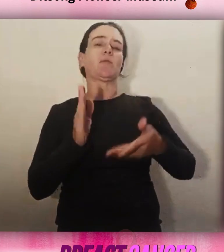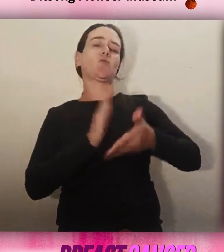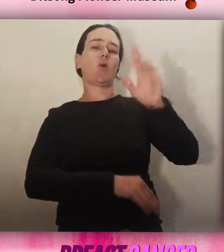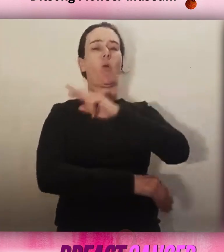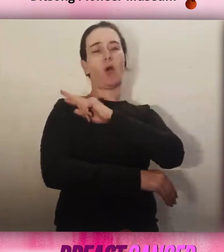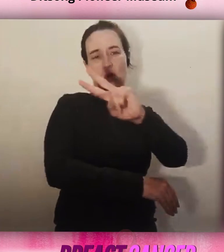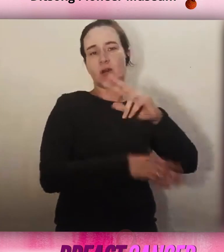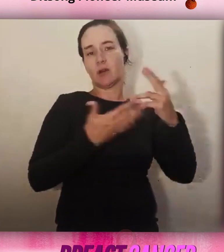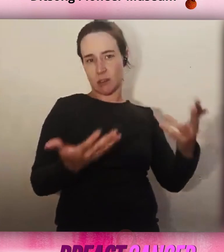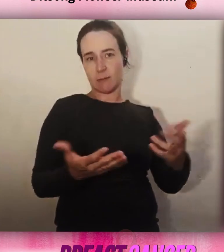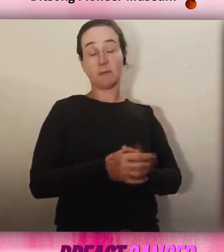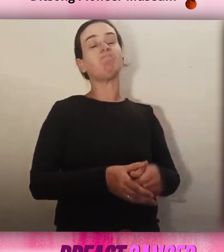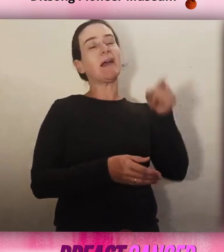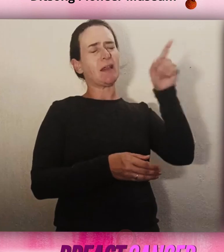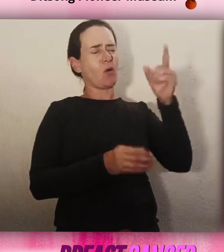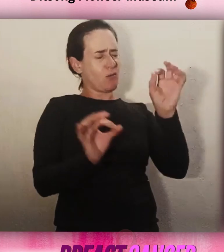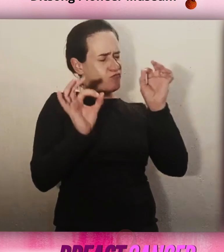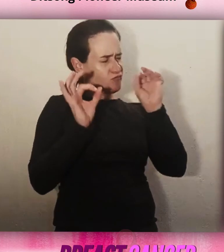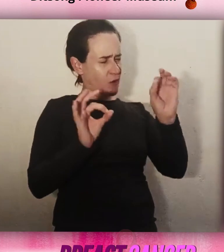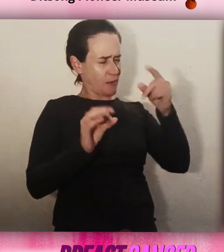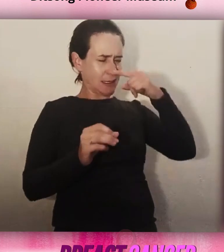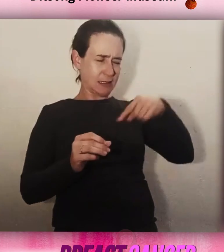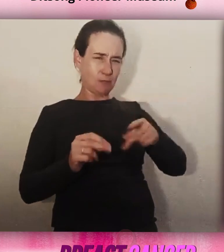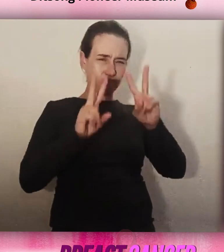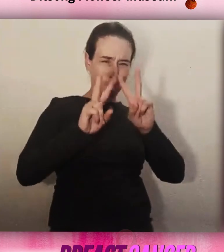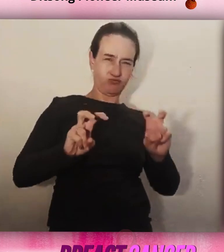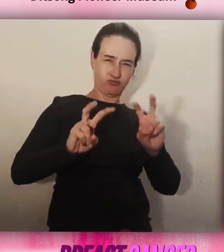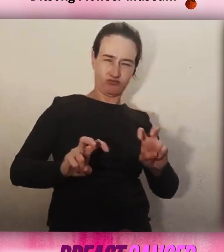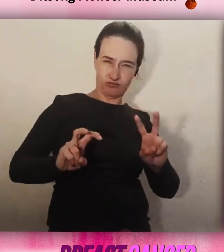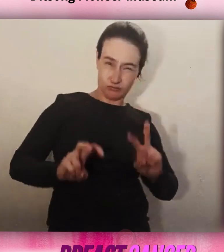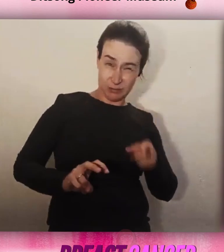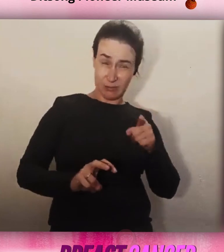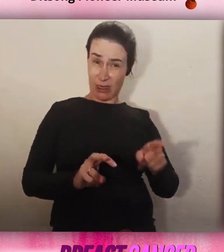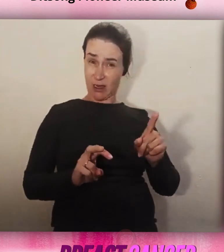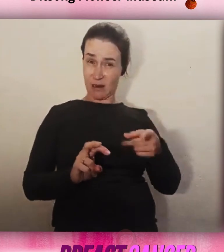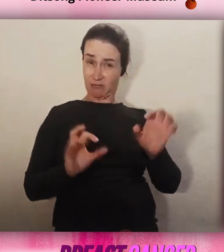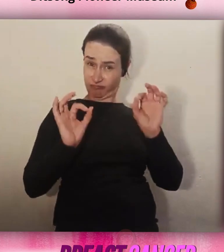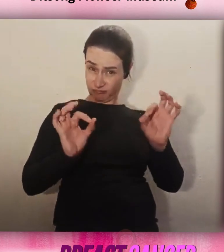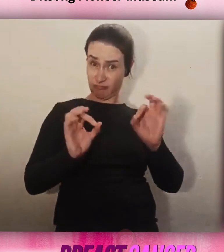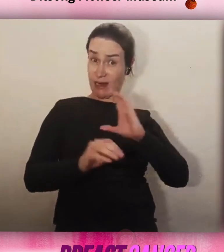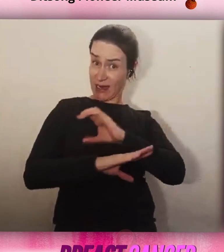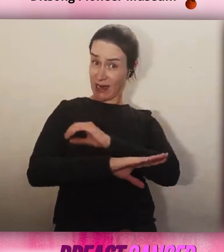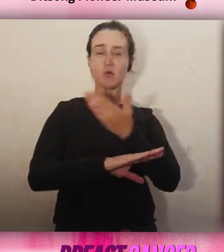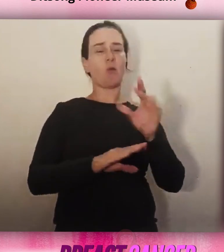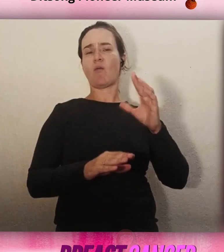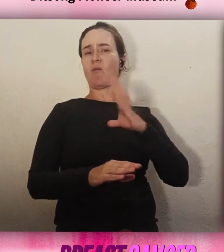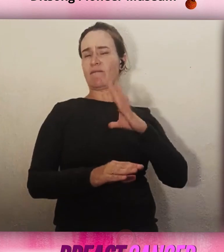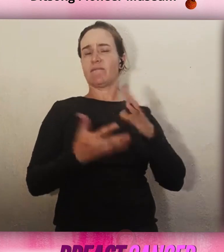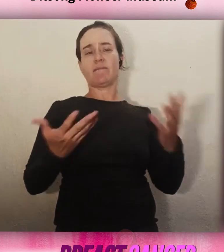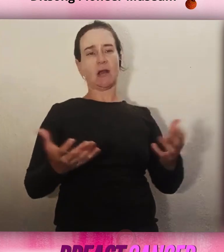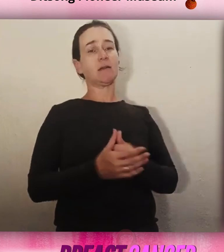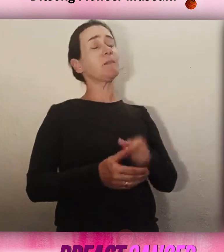which normally is your tertiary, which is your hospitals, where Okay. they now do proper investigations to get a diagnosis whether it's cancer or